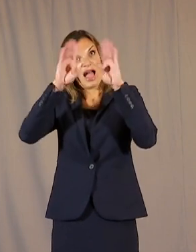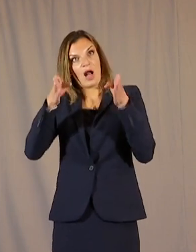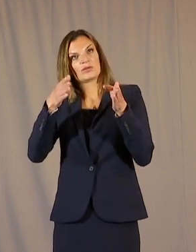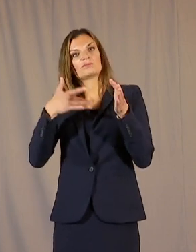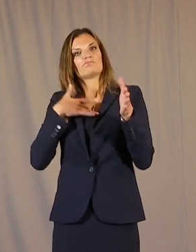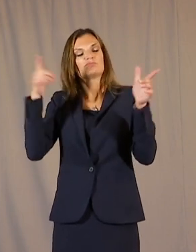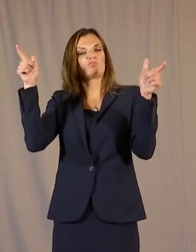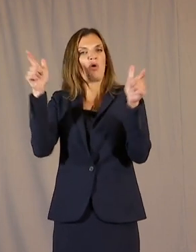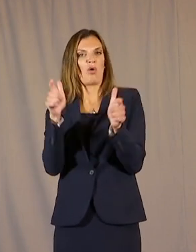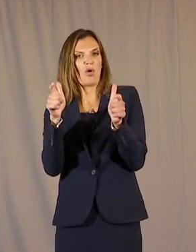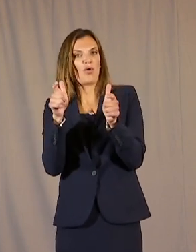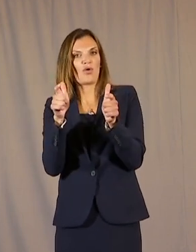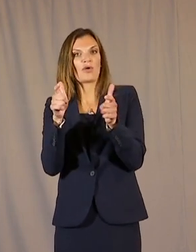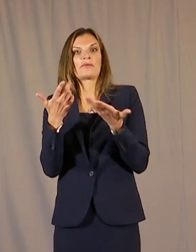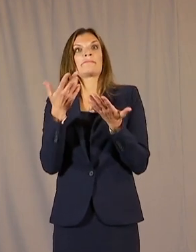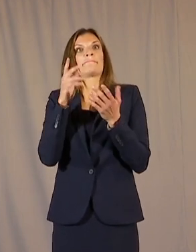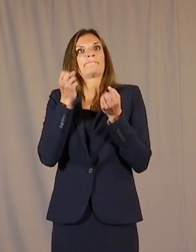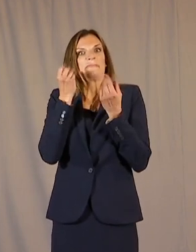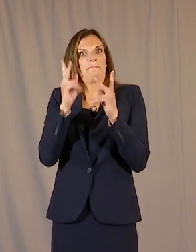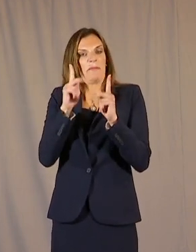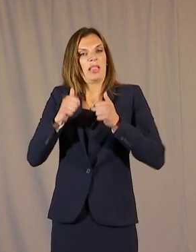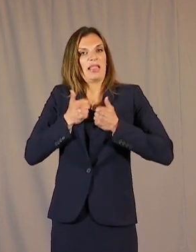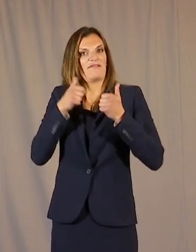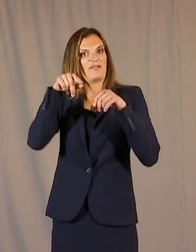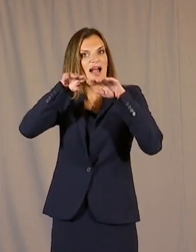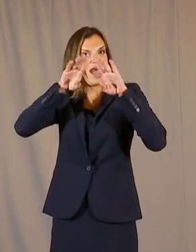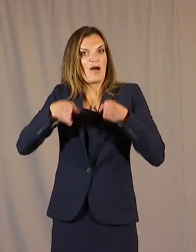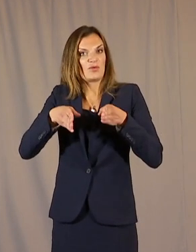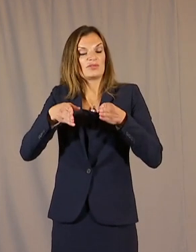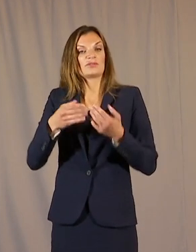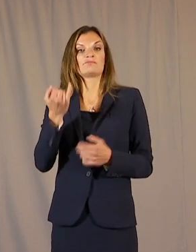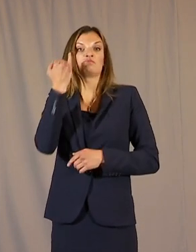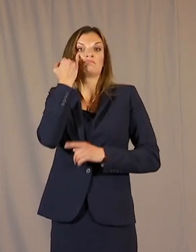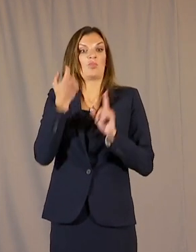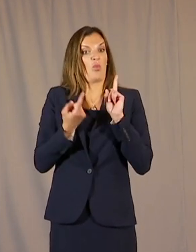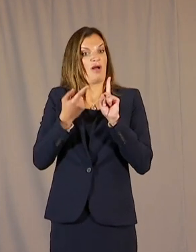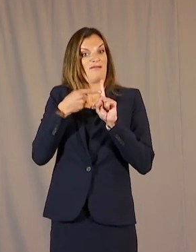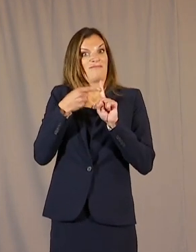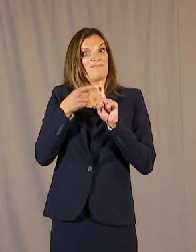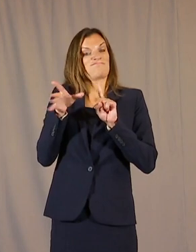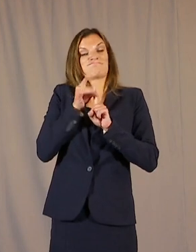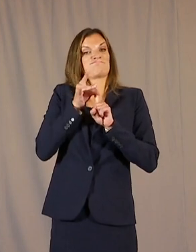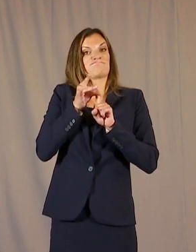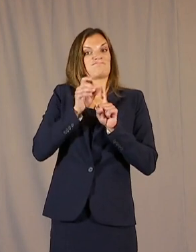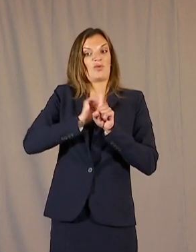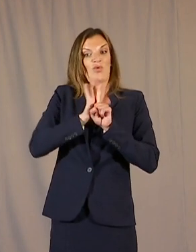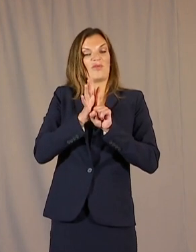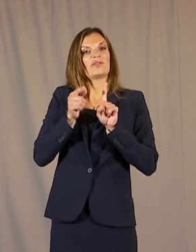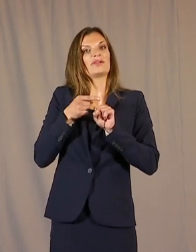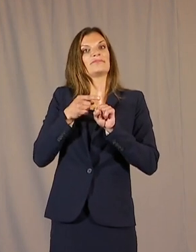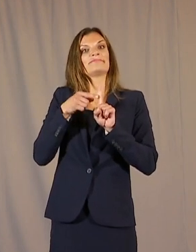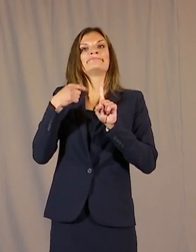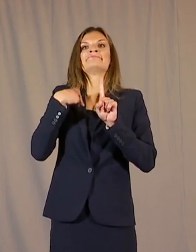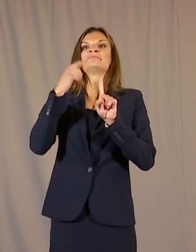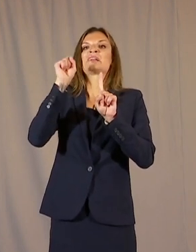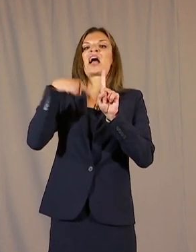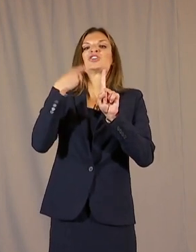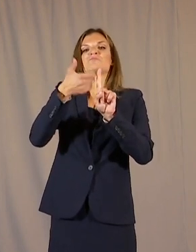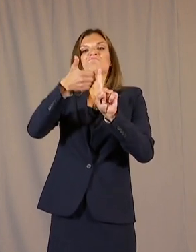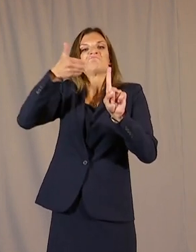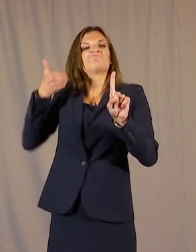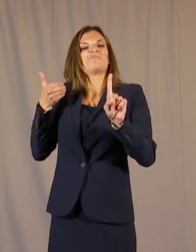home. So when a family member is infected, they can't isolate or